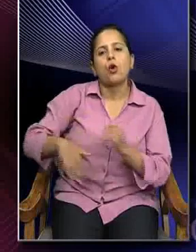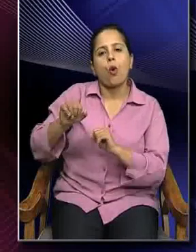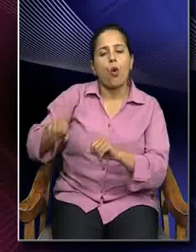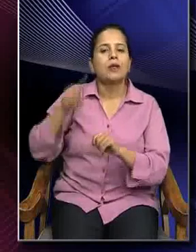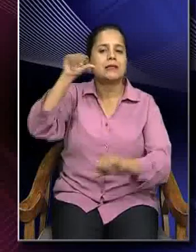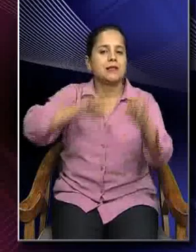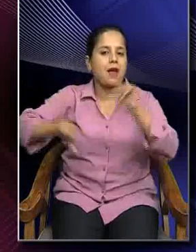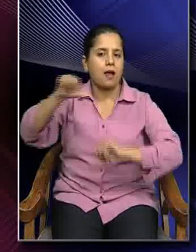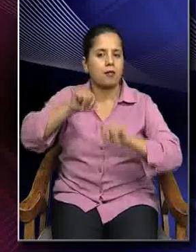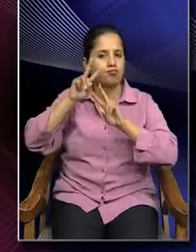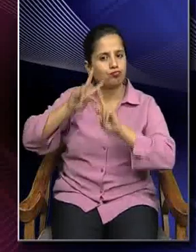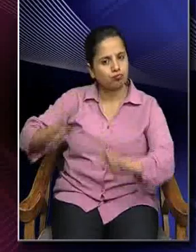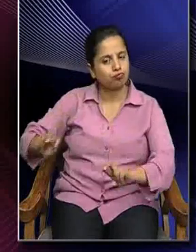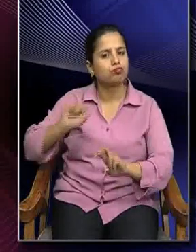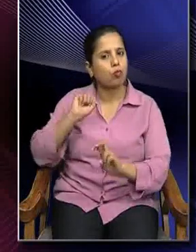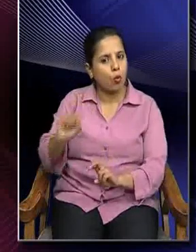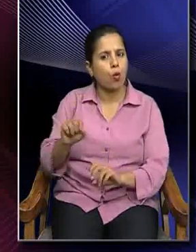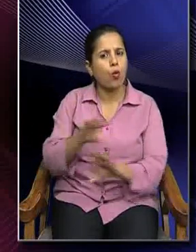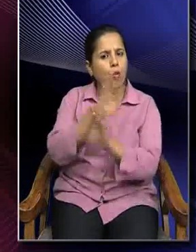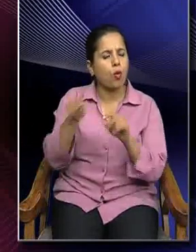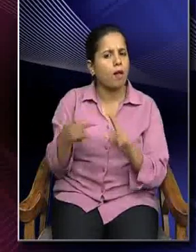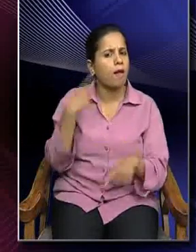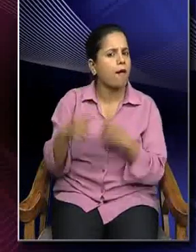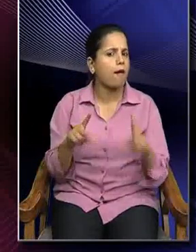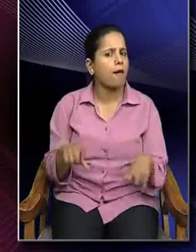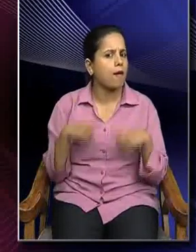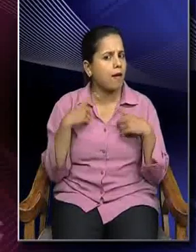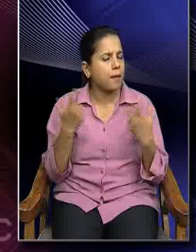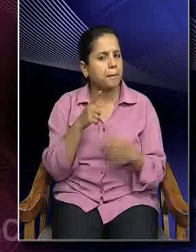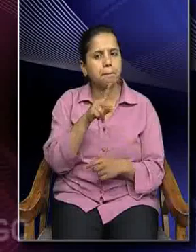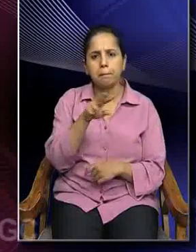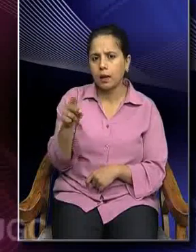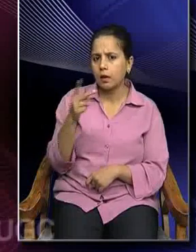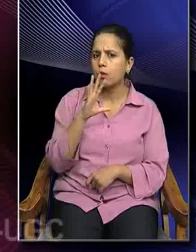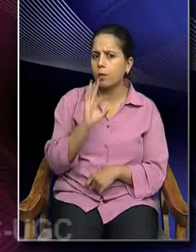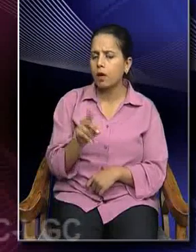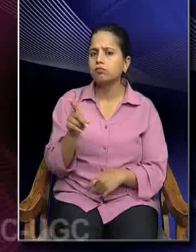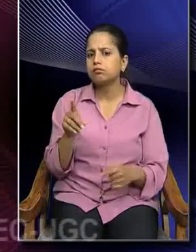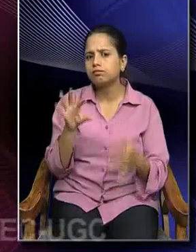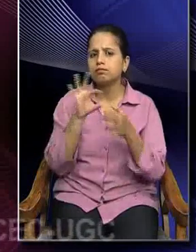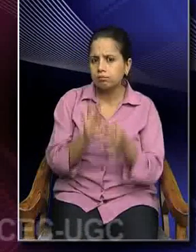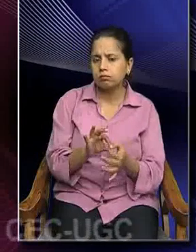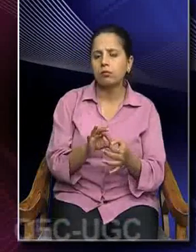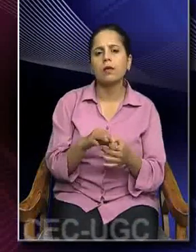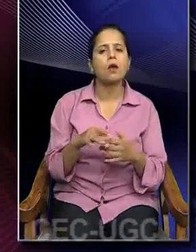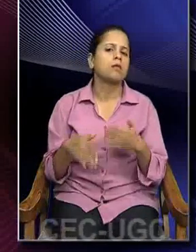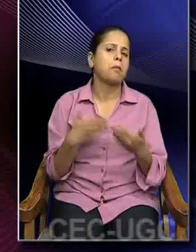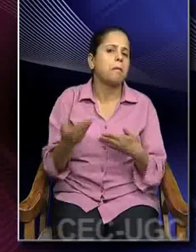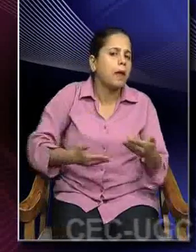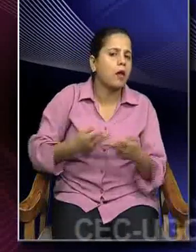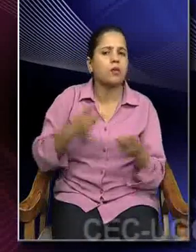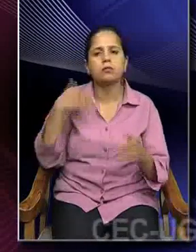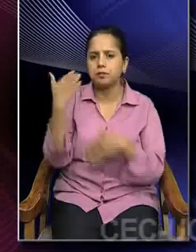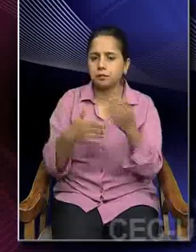It tries to understand everyday life, every meaning which is in a context in a particular manner.